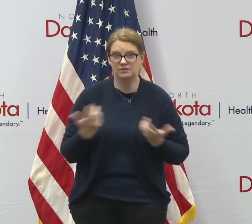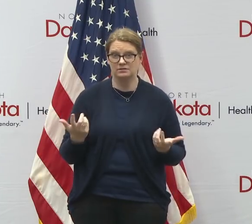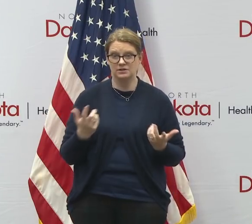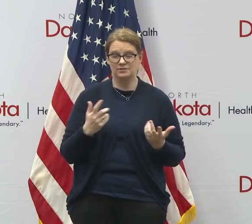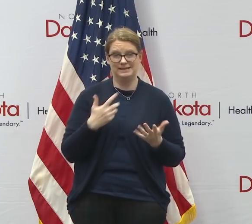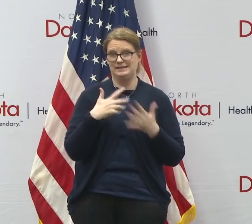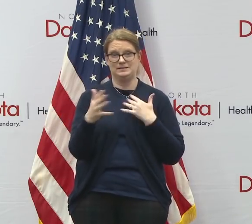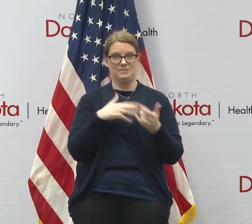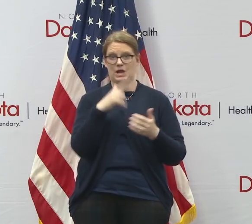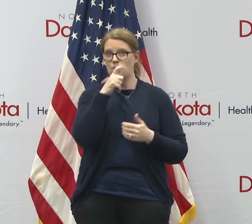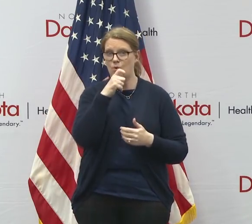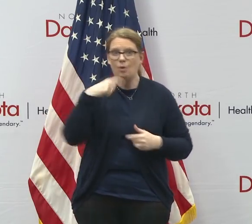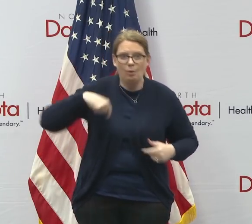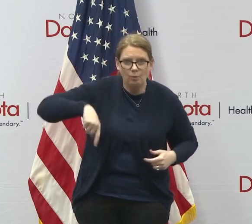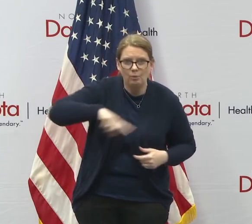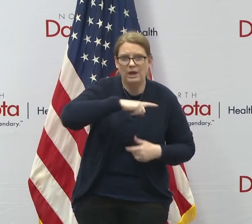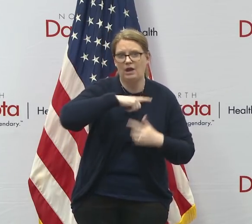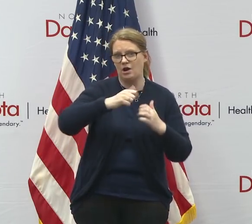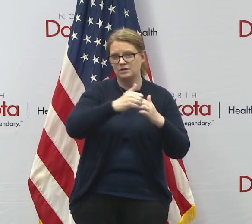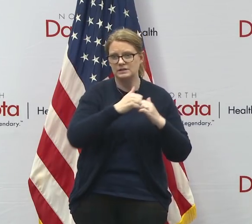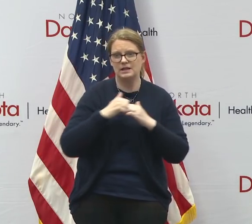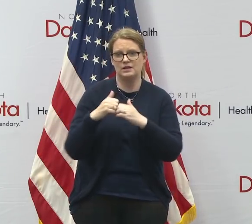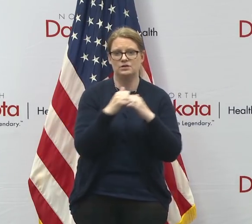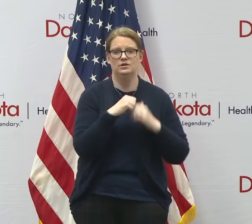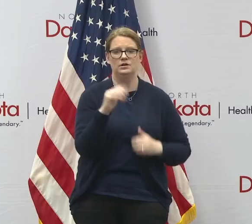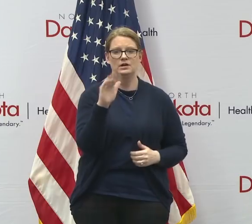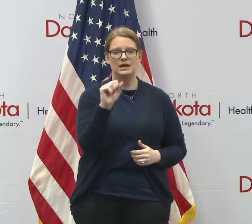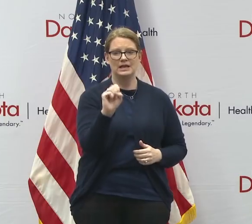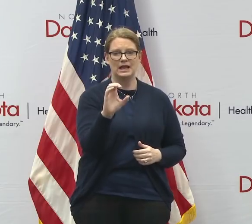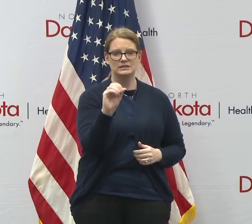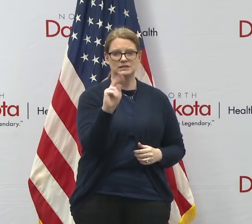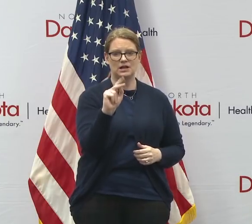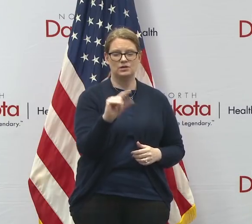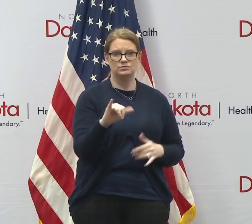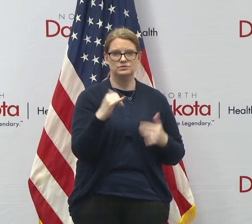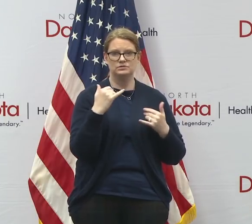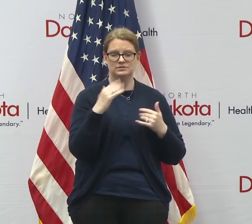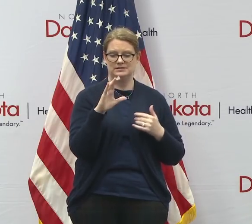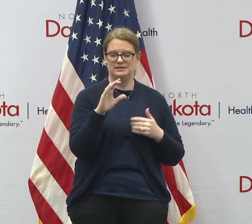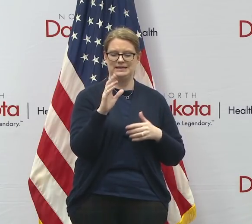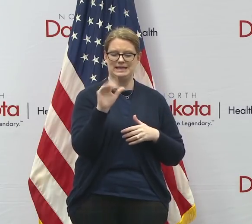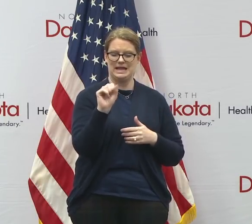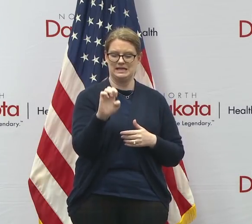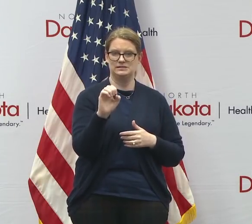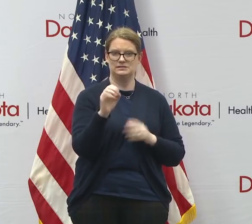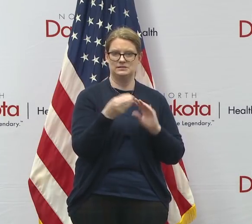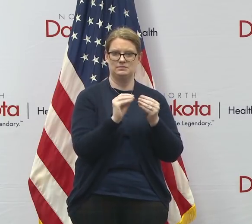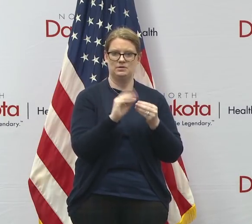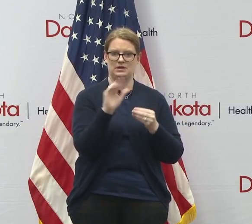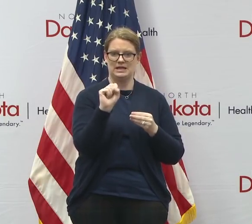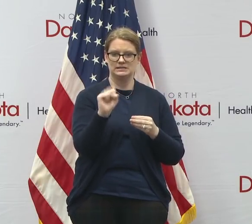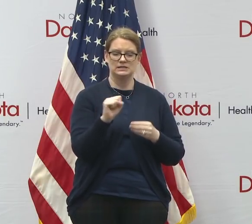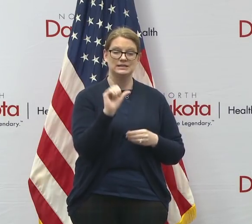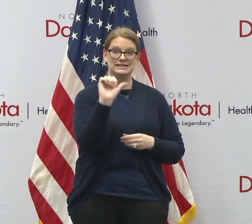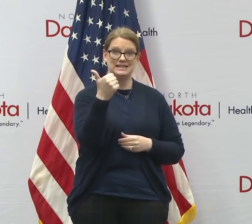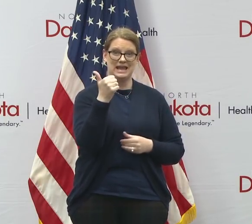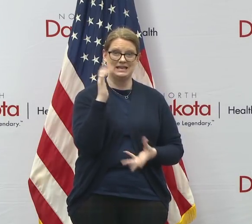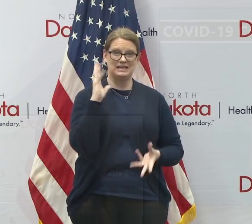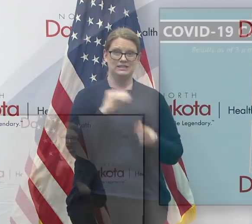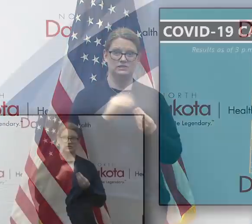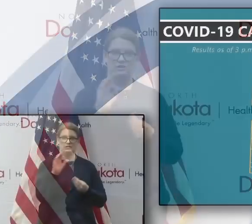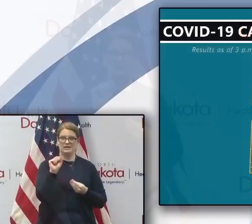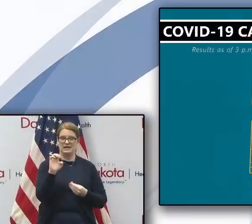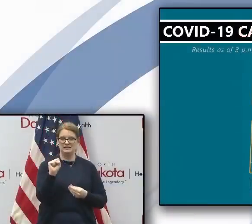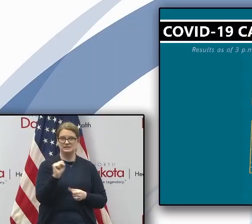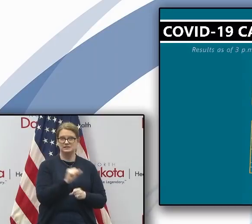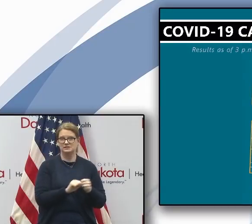are. Case count for today, North Dakota Health Department confirmed 10 additional cases